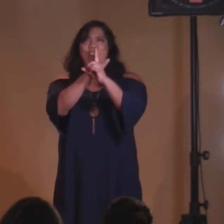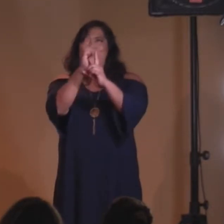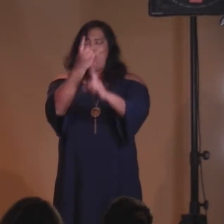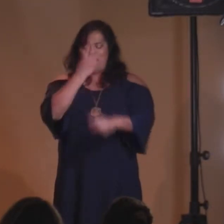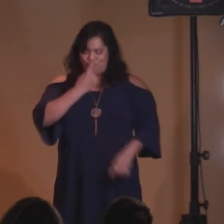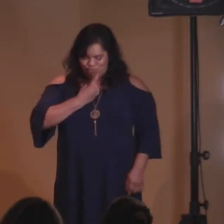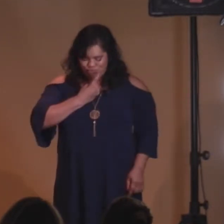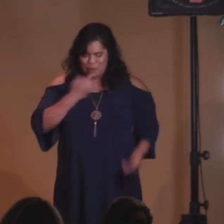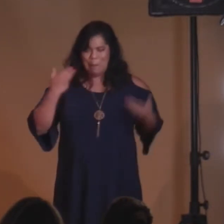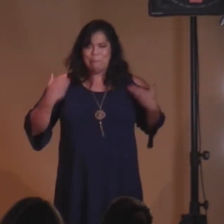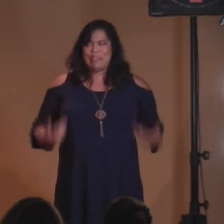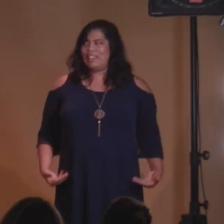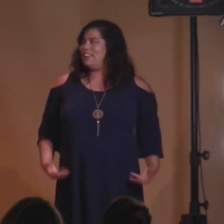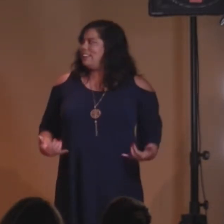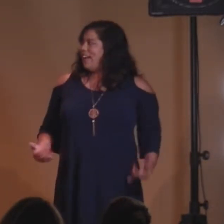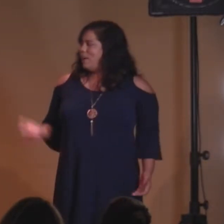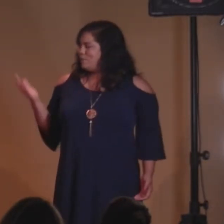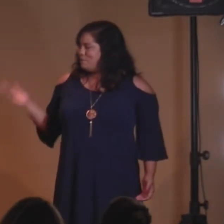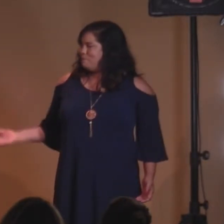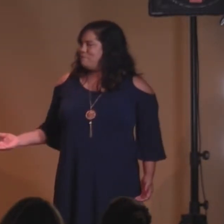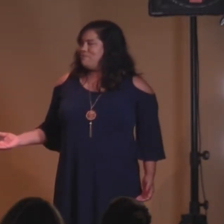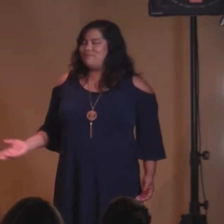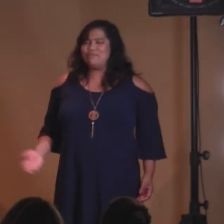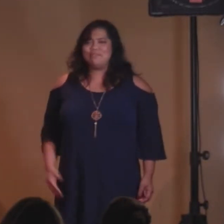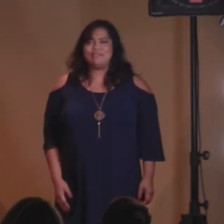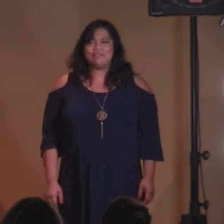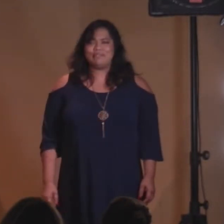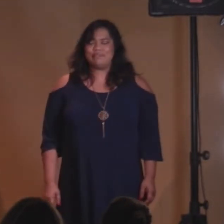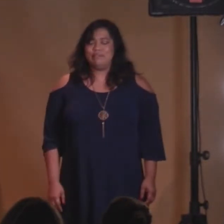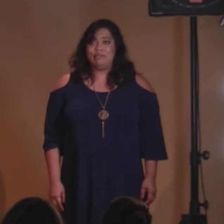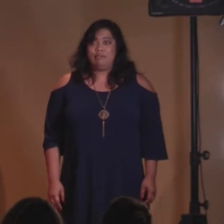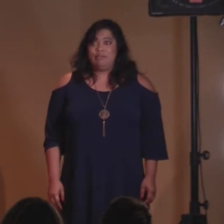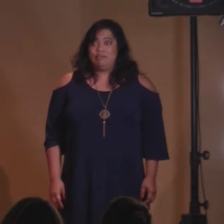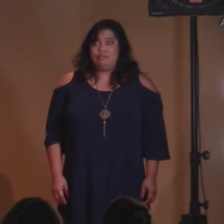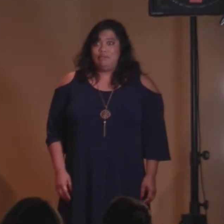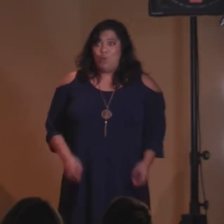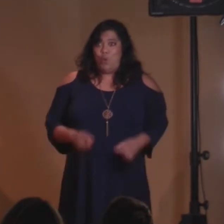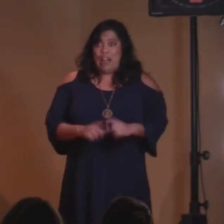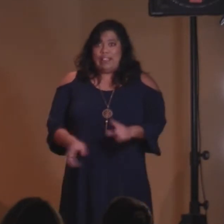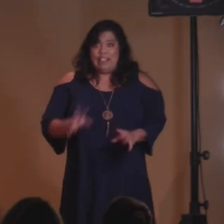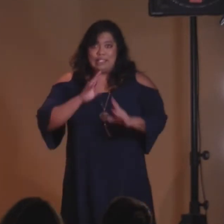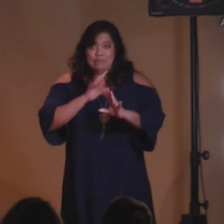me now. No, I can't get up and speak. No.